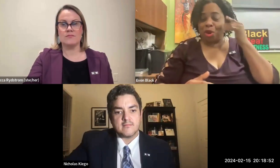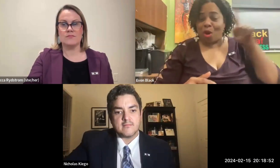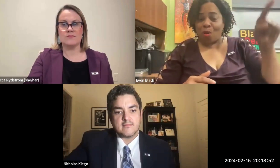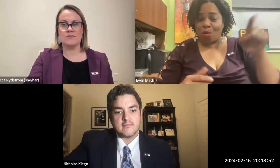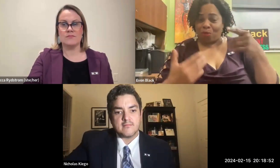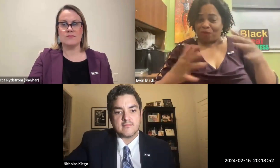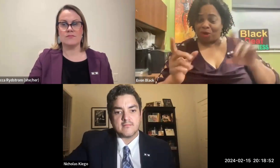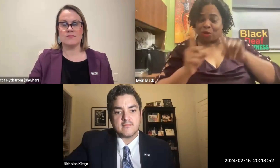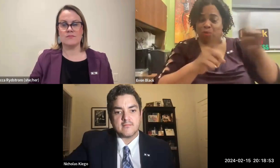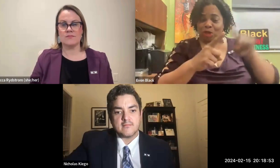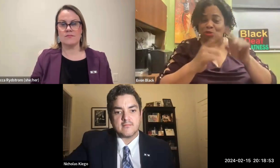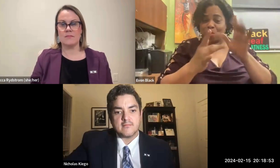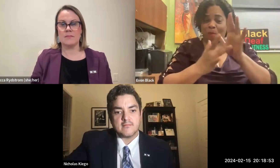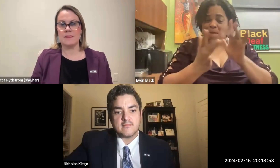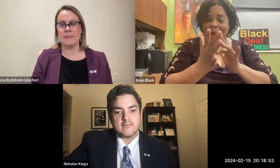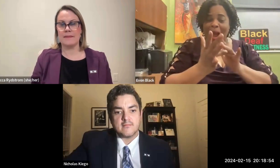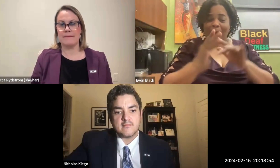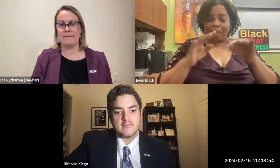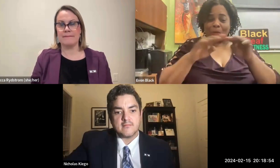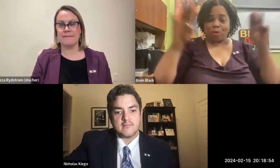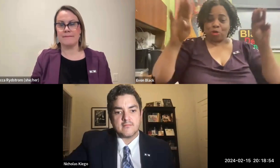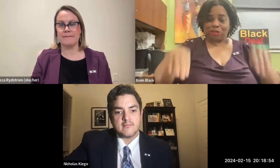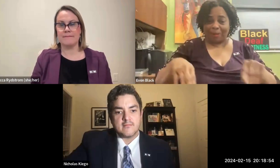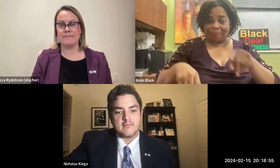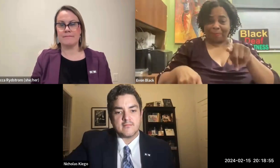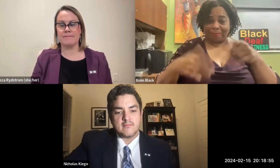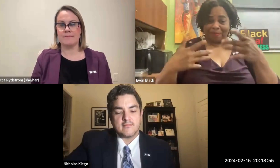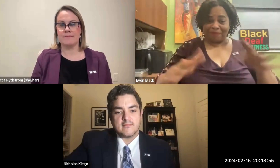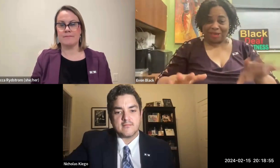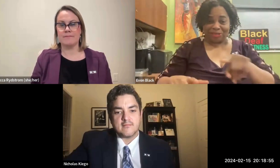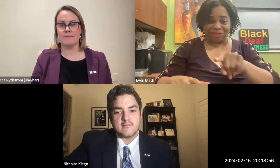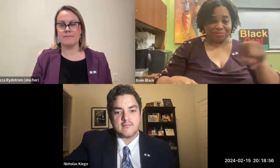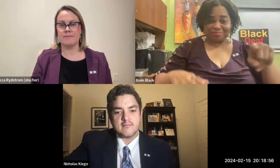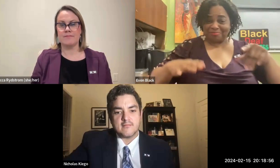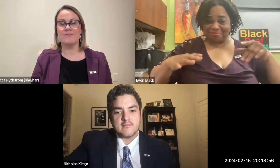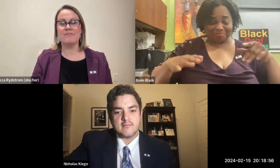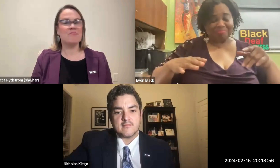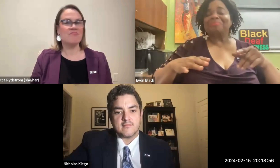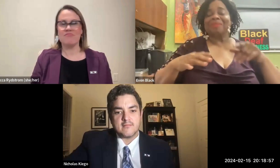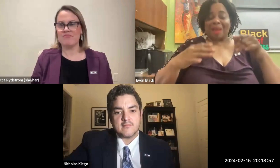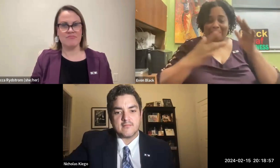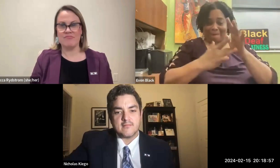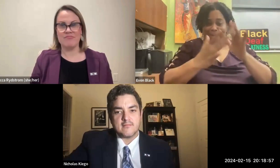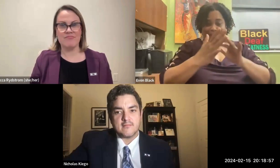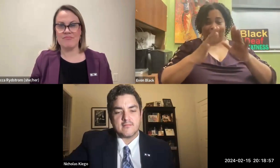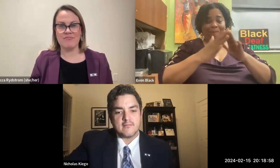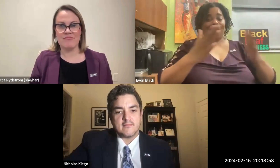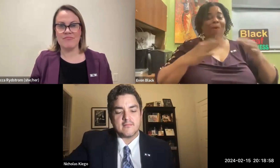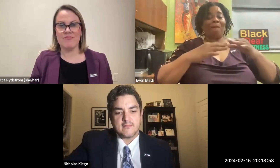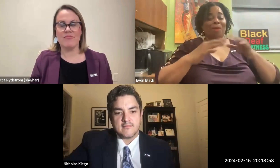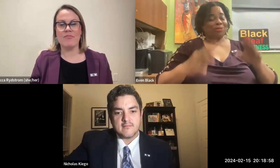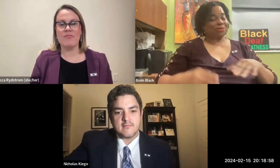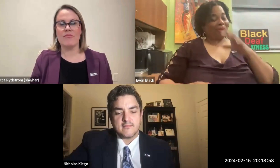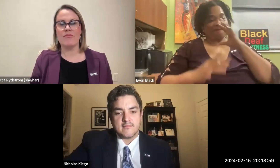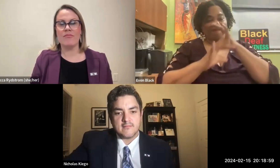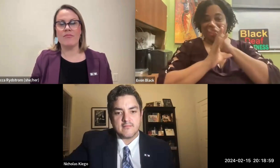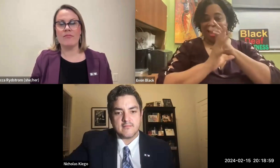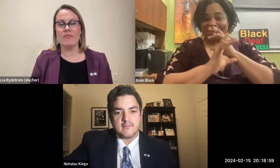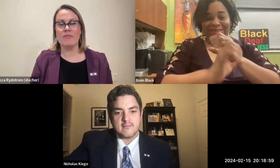restorative justice, we know that it's important to remember these